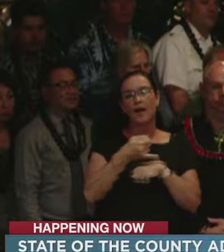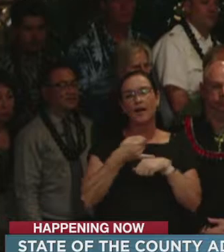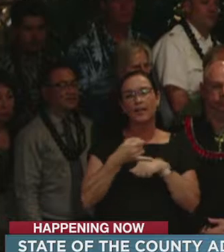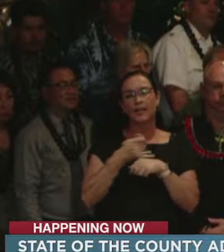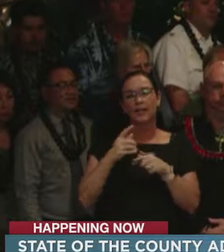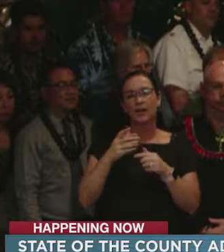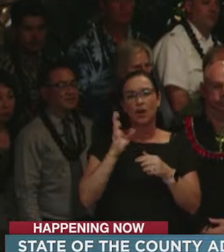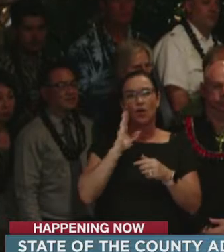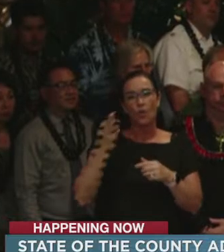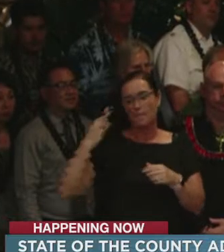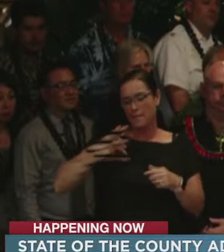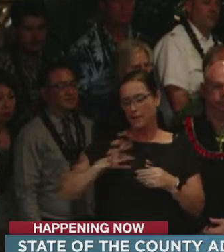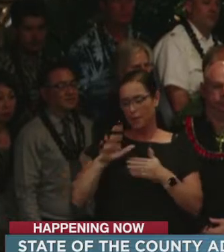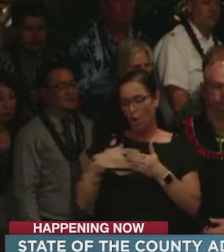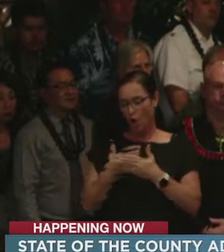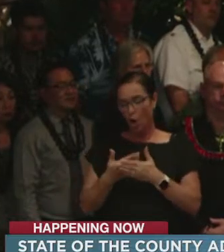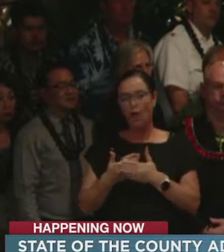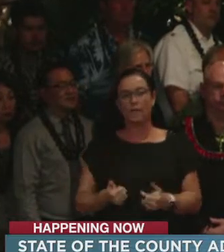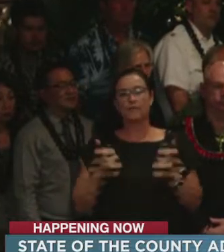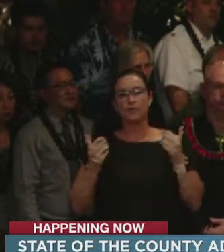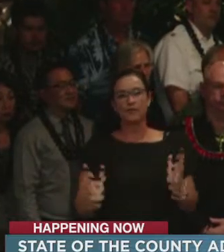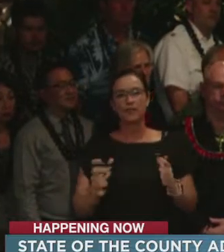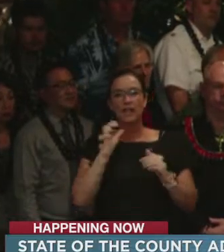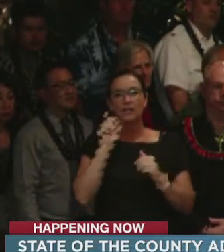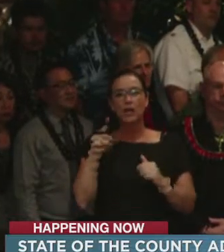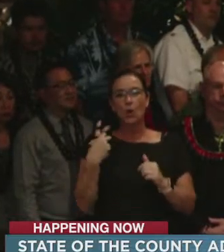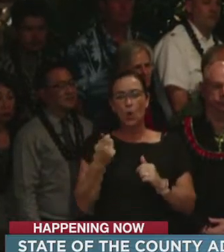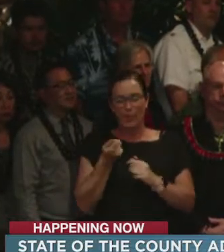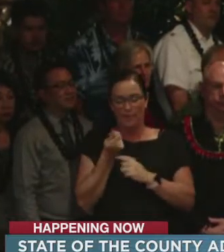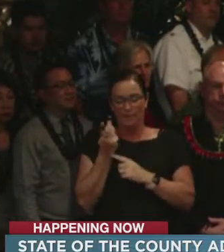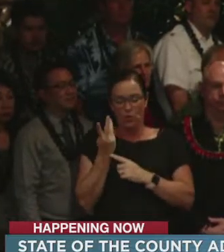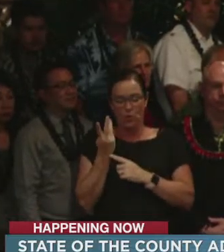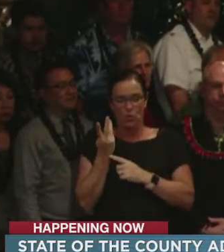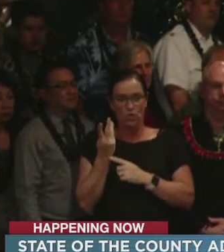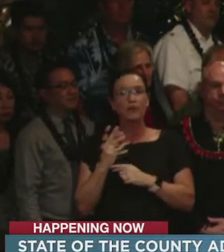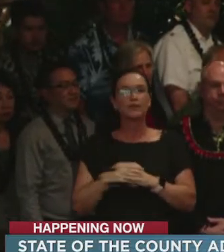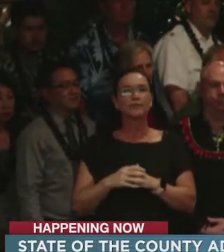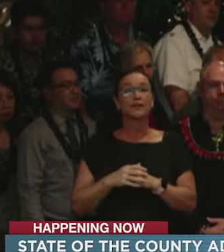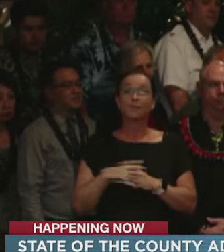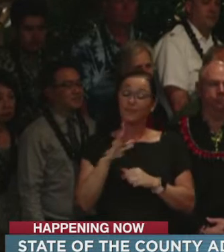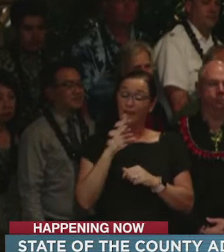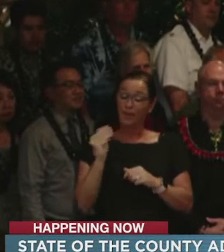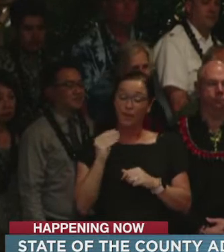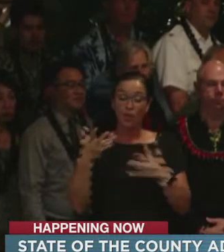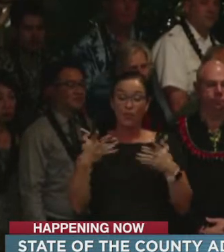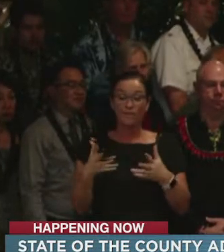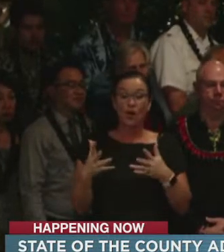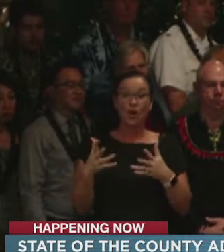needs of all of our residents and not just a selected few. And by the way, they've already taken in